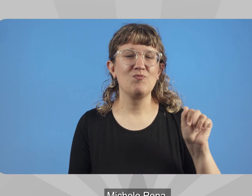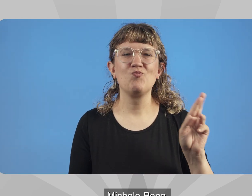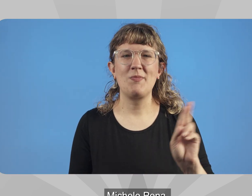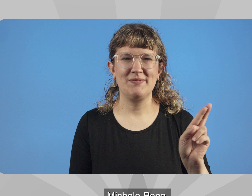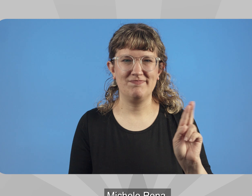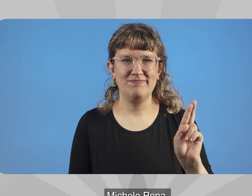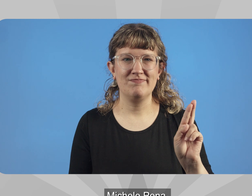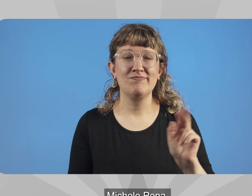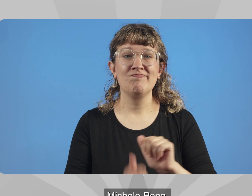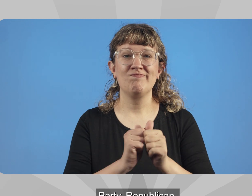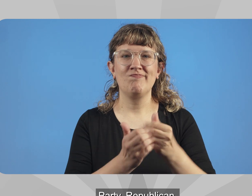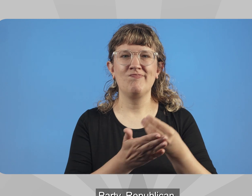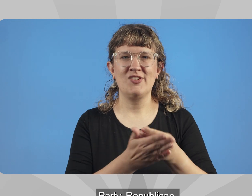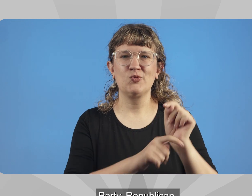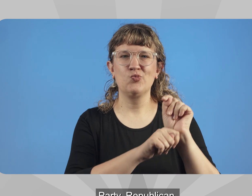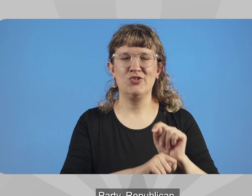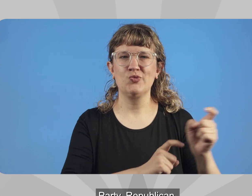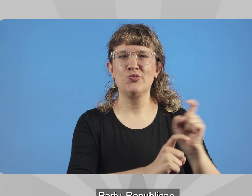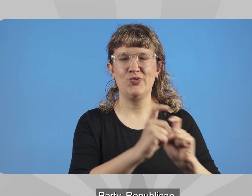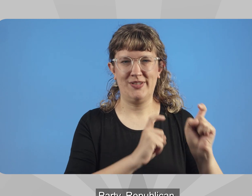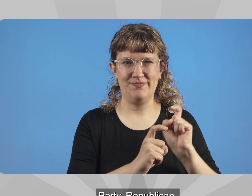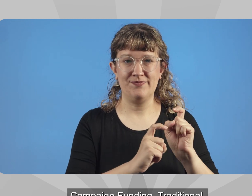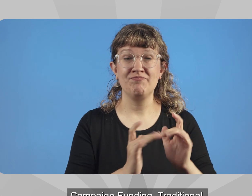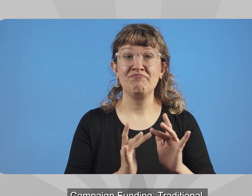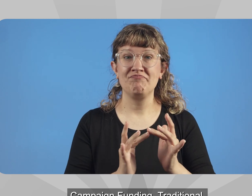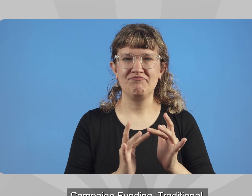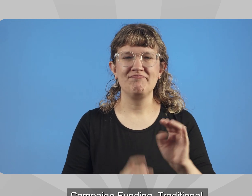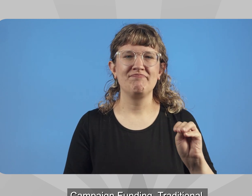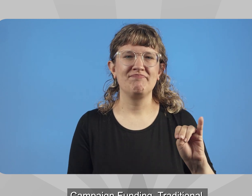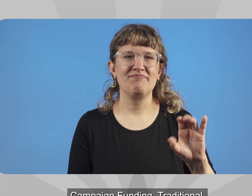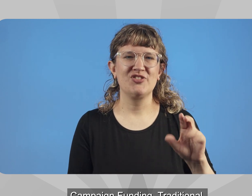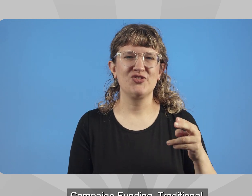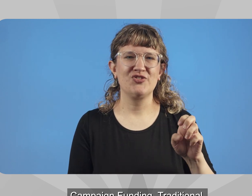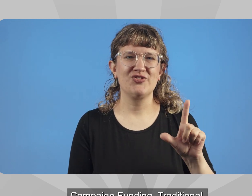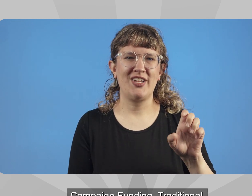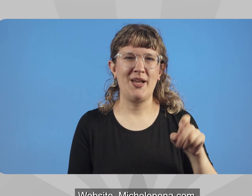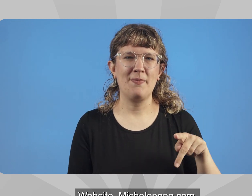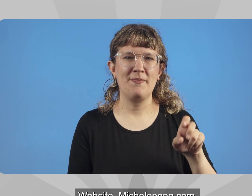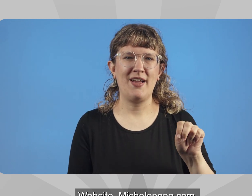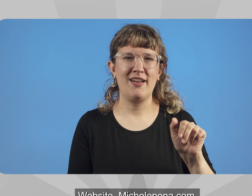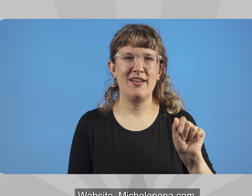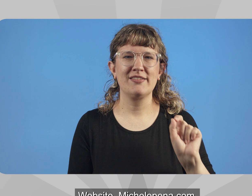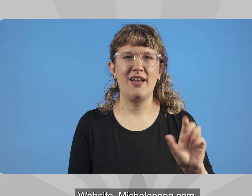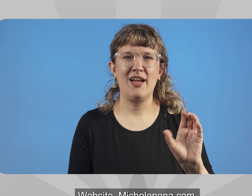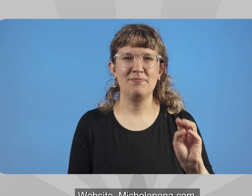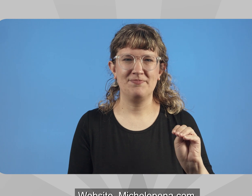Michele Pena, Party Republican, Campaign Funding Traditional,